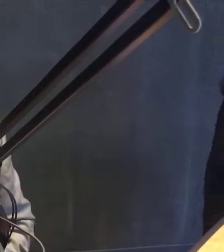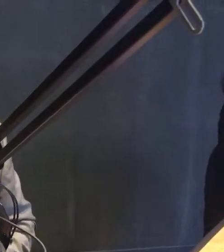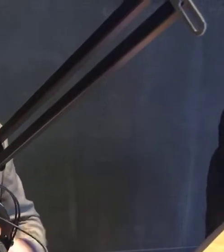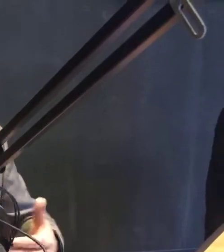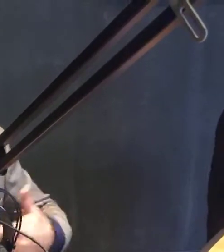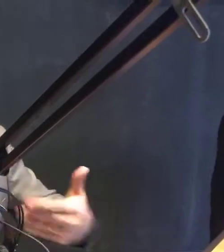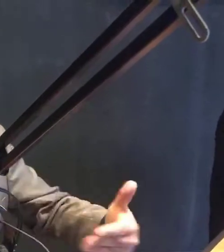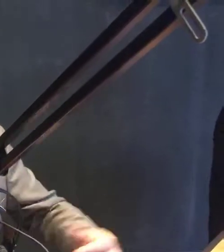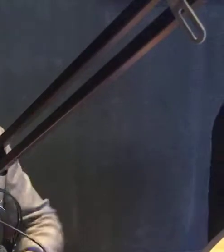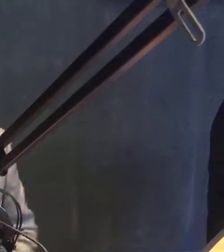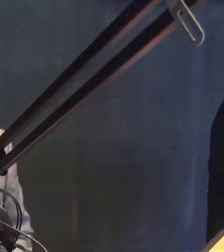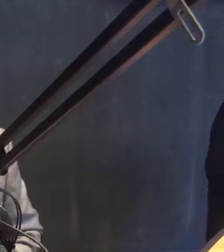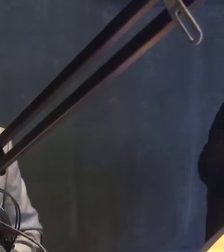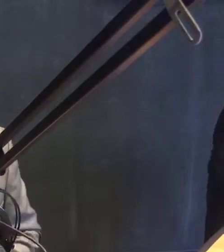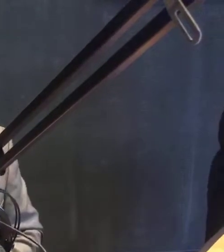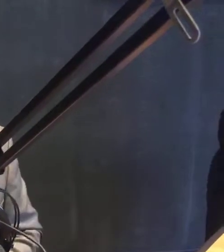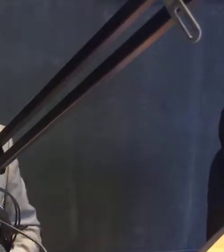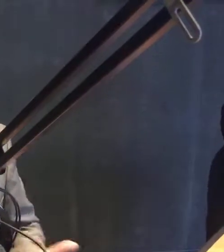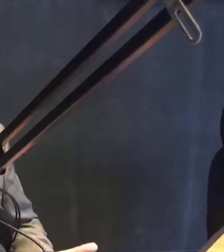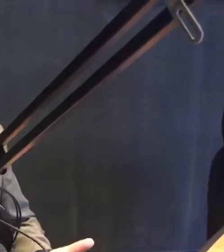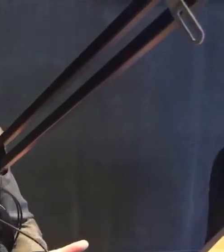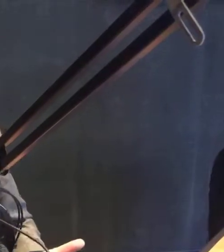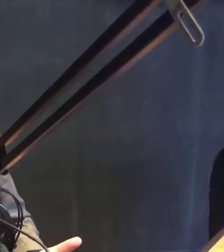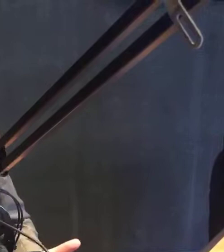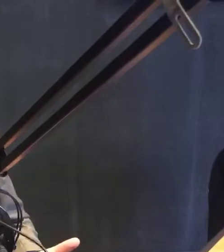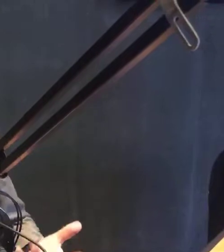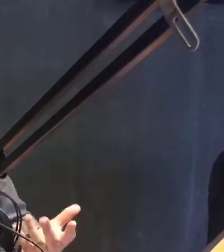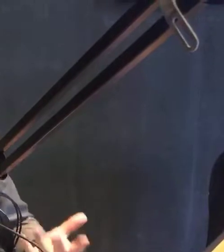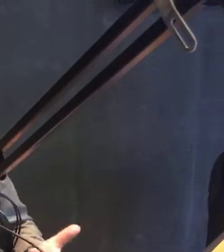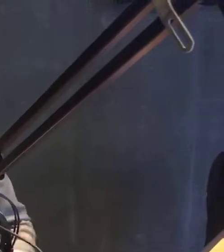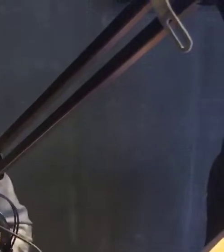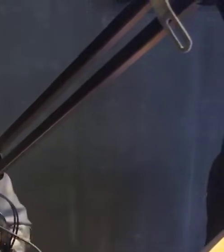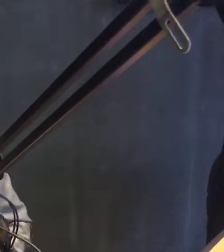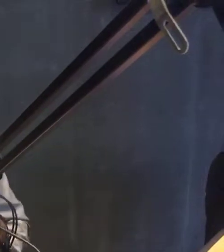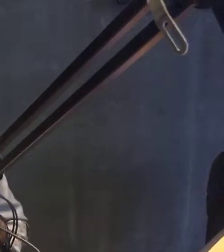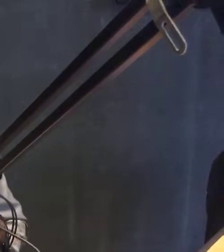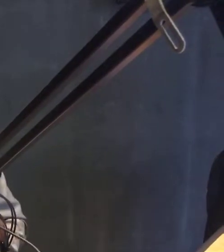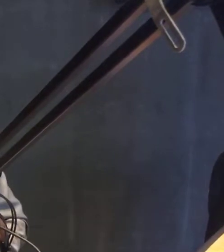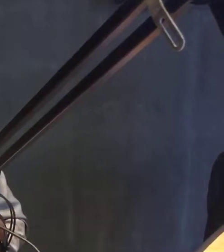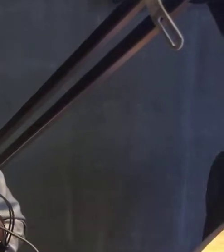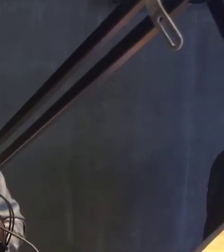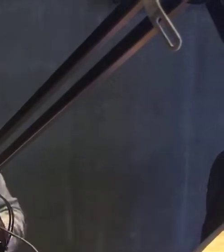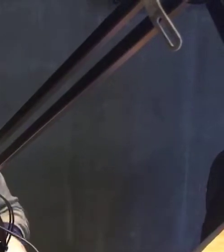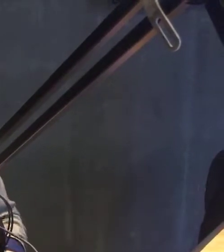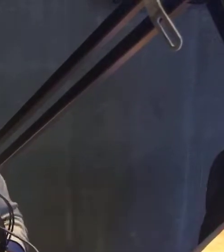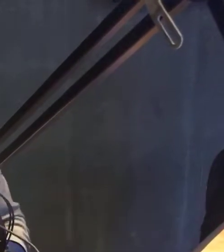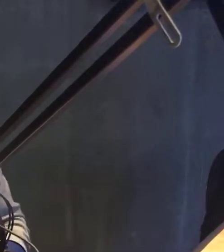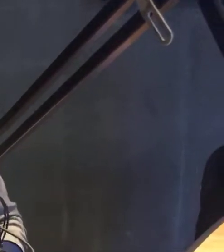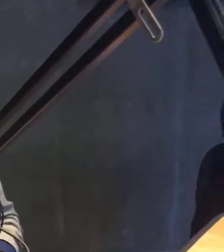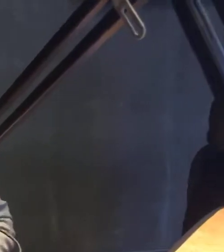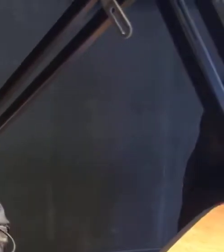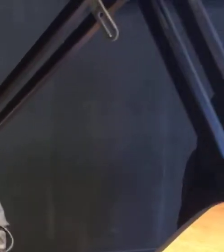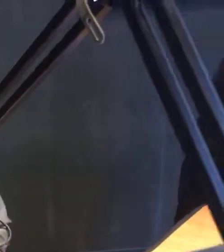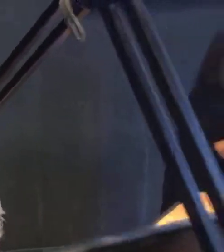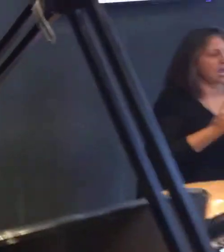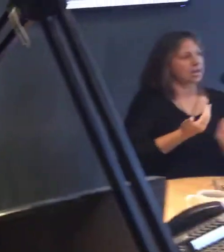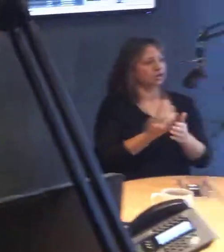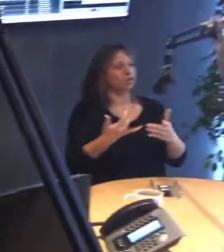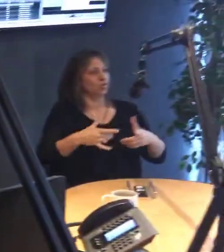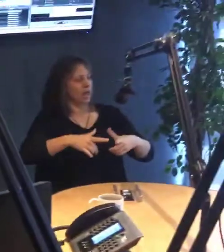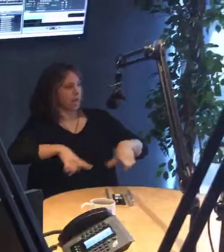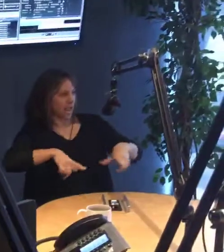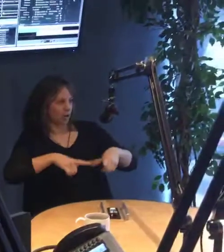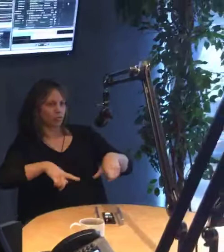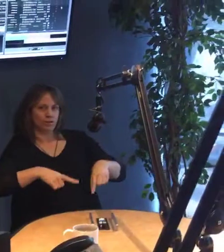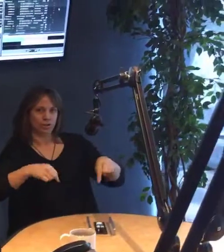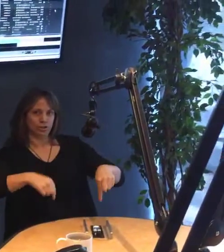us to take some steps. So hopefully going to be learning a new language in the Rema studio this morning. I'm